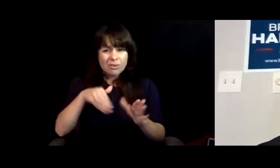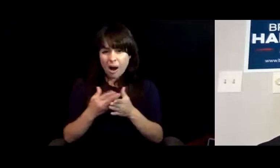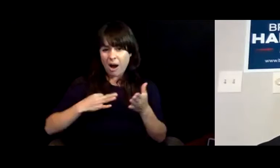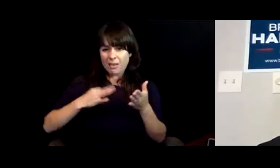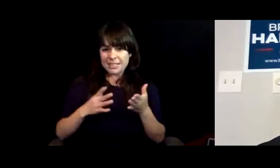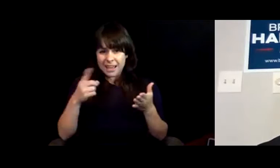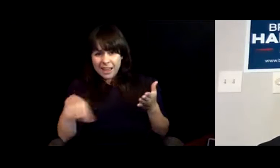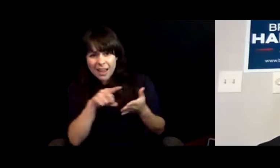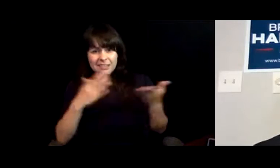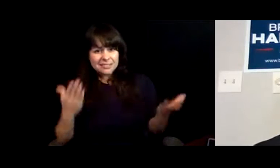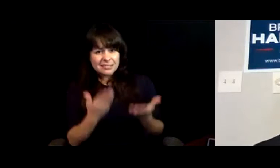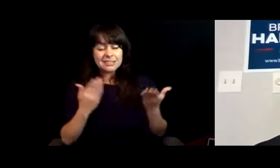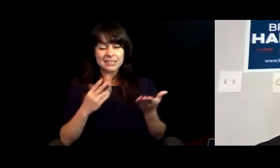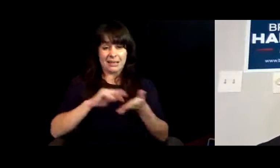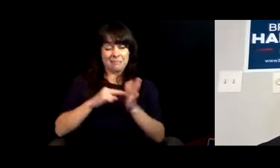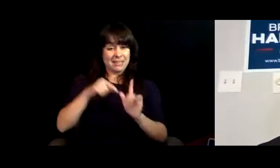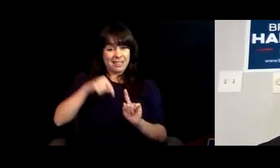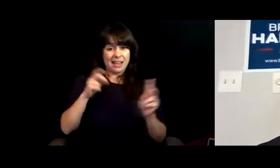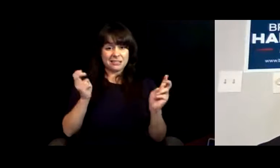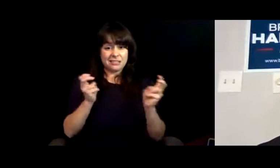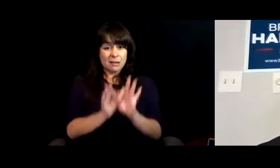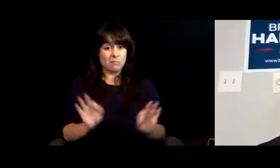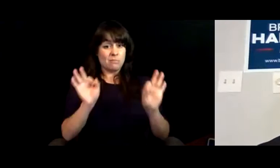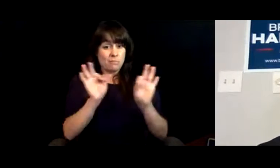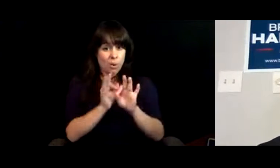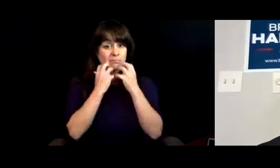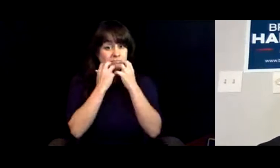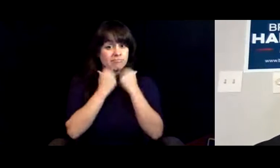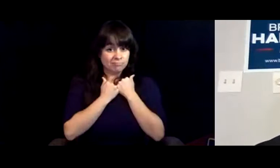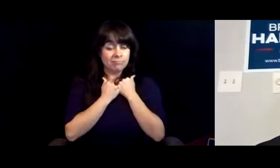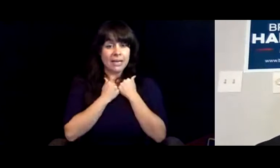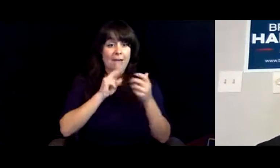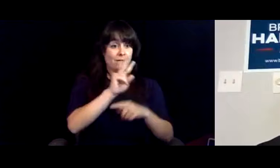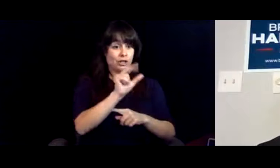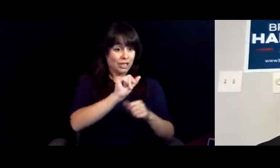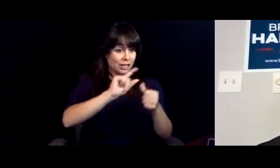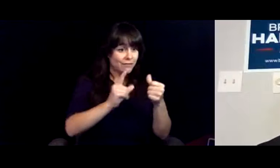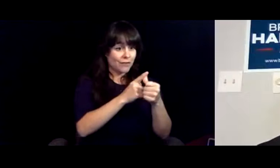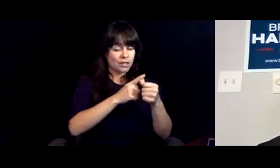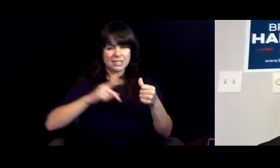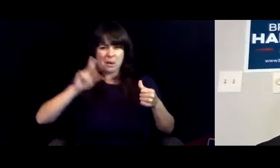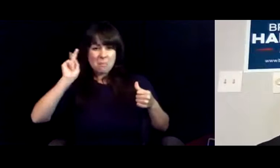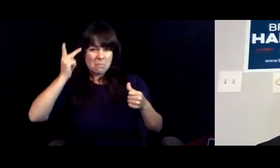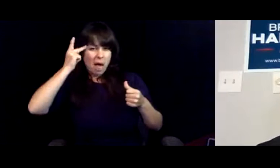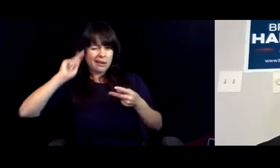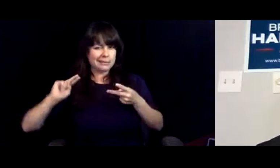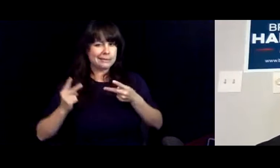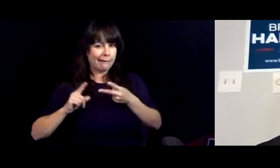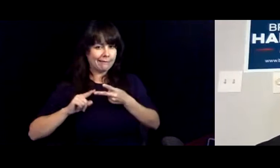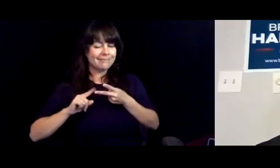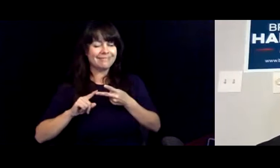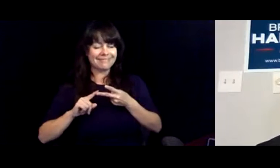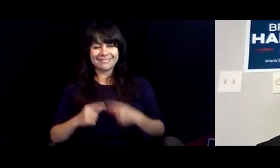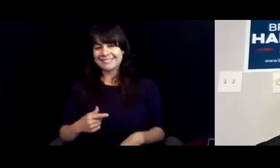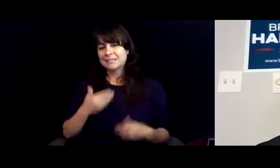important topic. It shows that we put Virginia first and politics second. So thank you so much for having me. My name is Brenton Hammond.